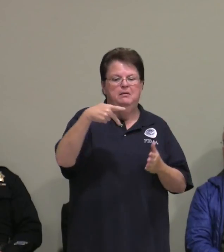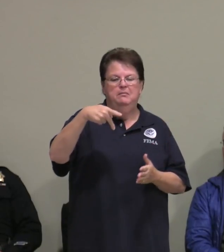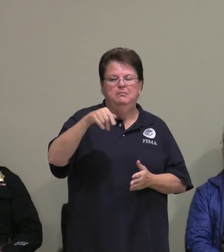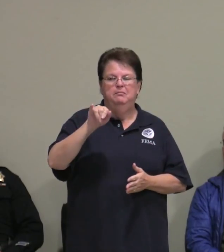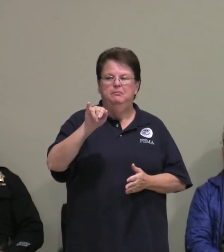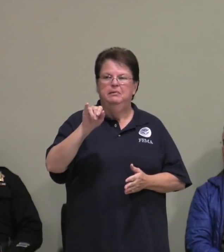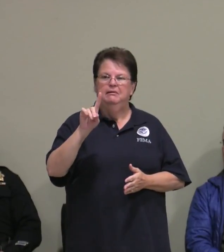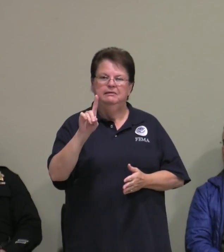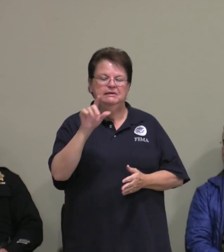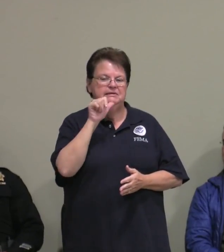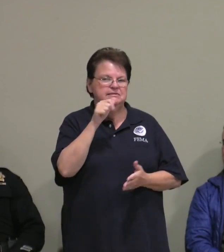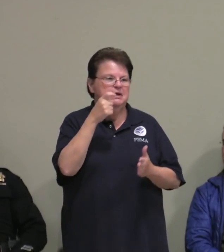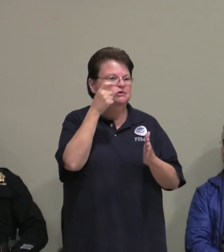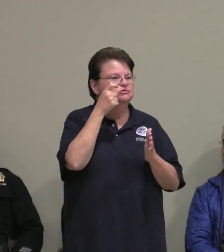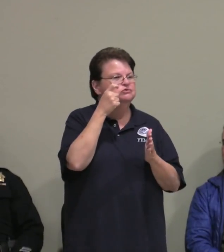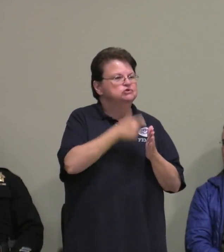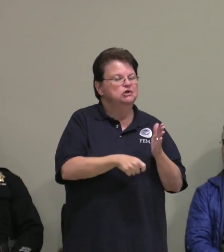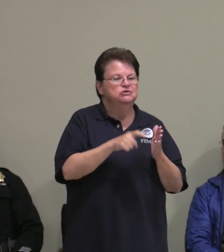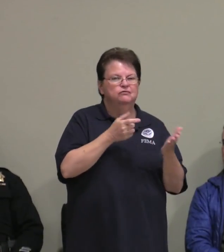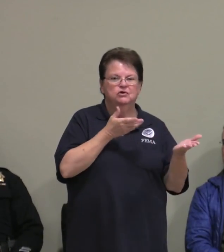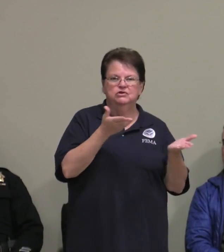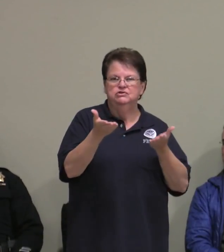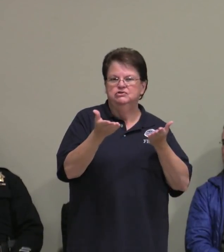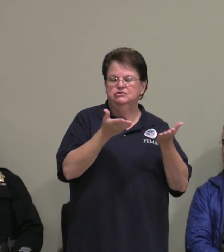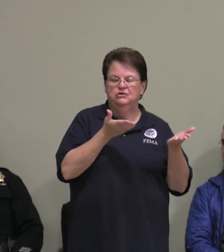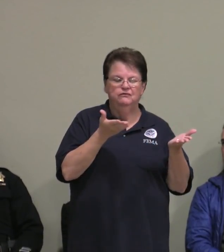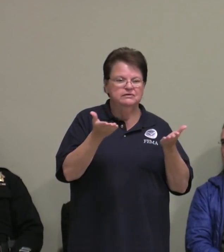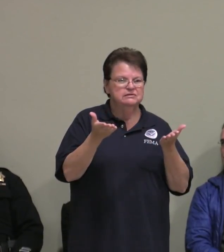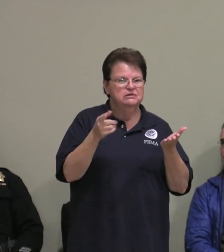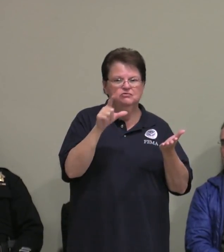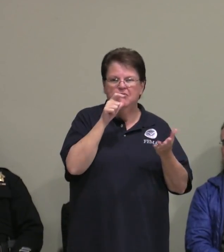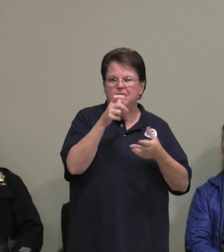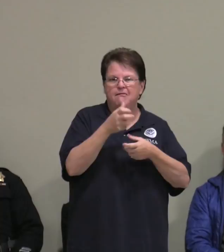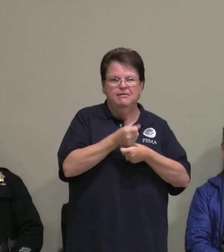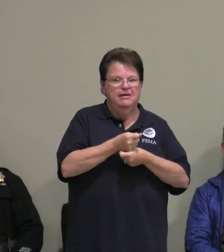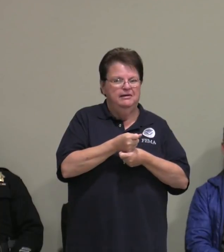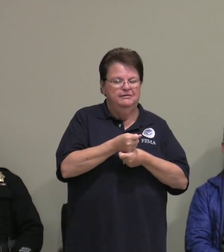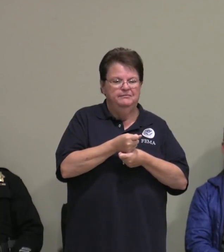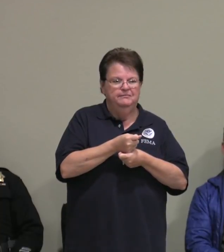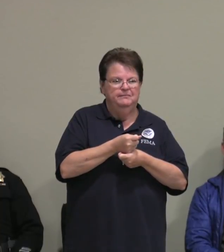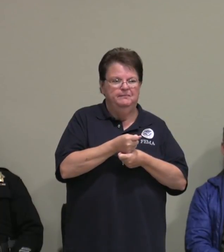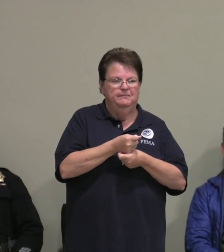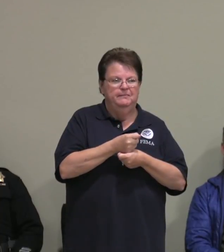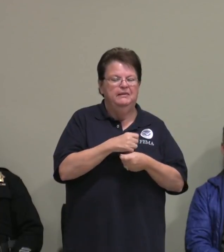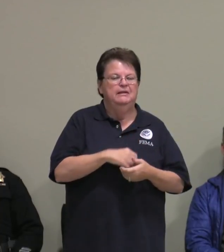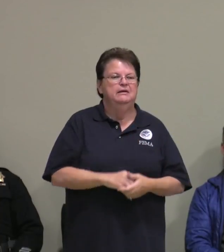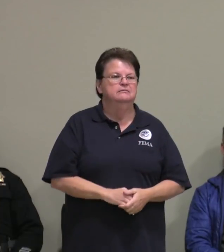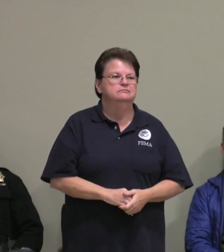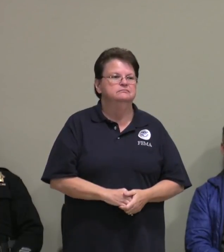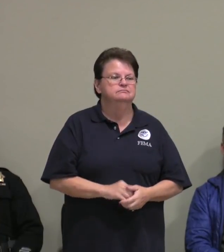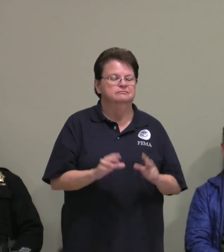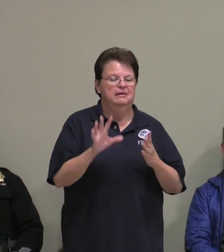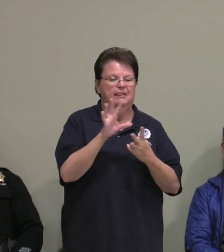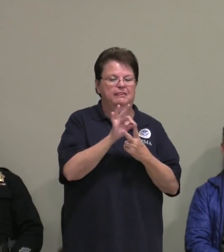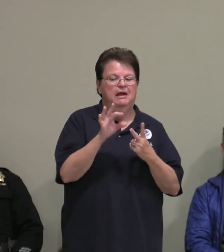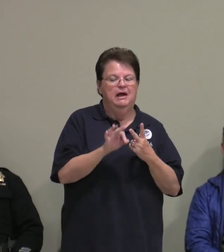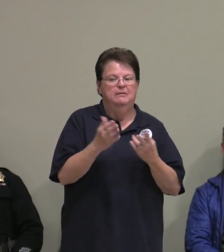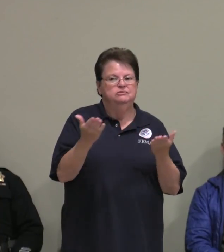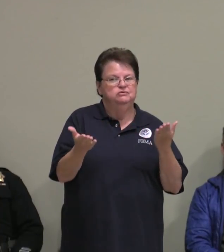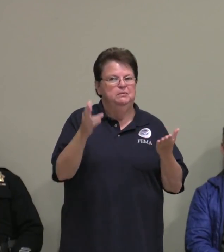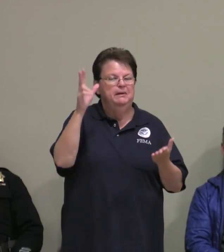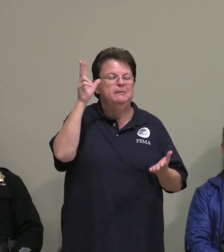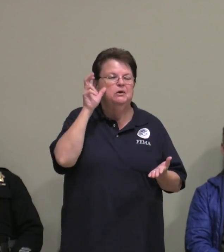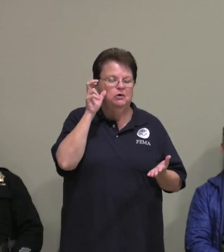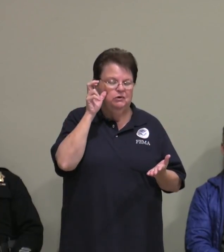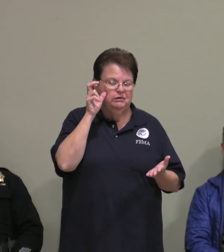does not charge you for services that you are not getting. So the options that you may have heard about